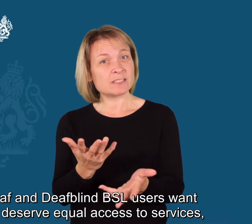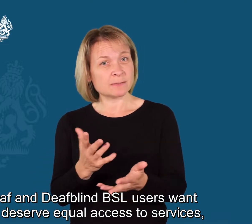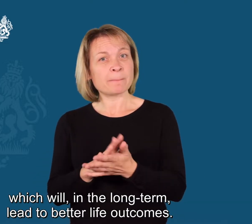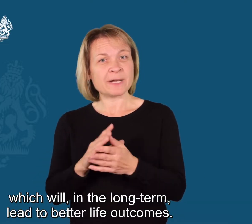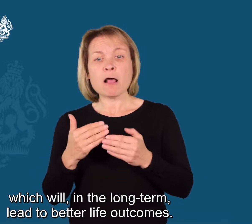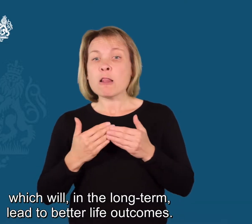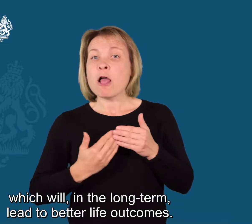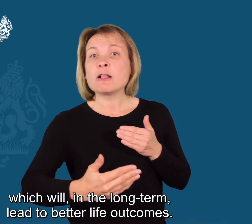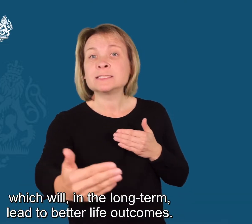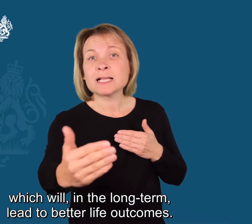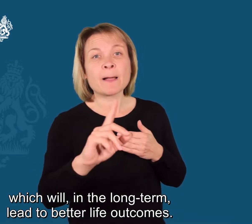outcomes.